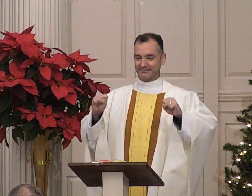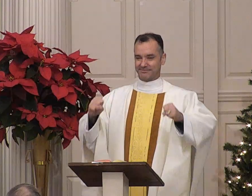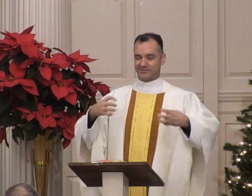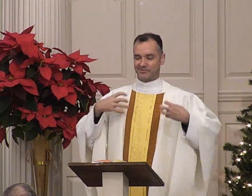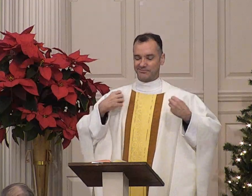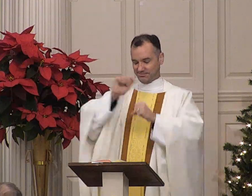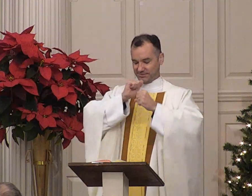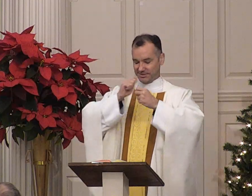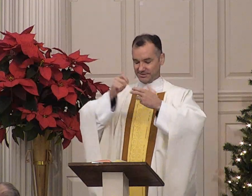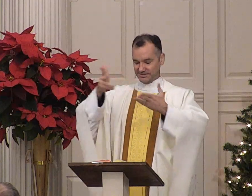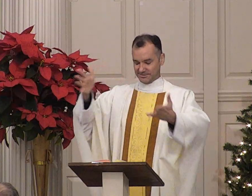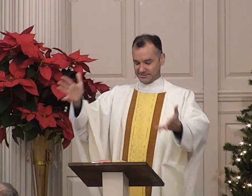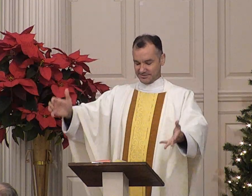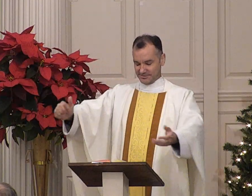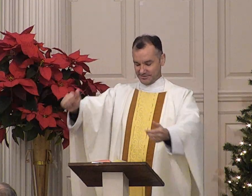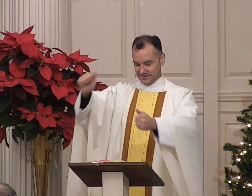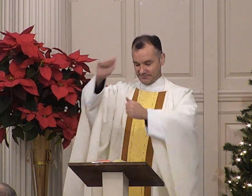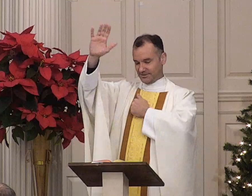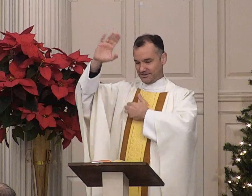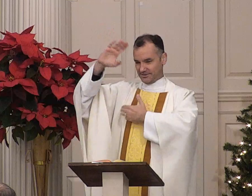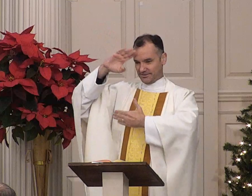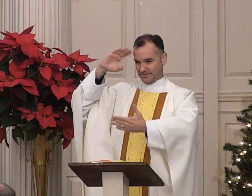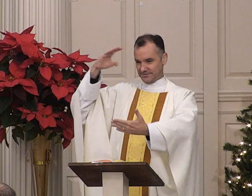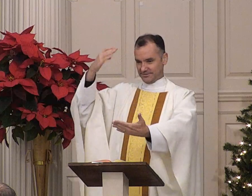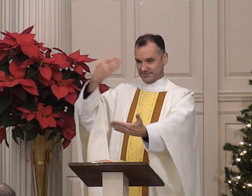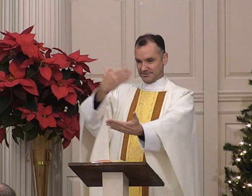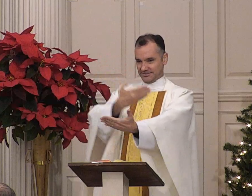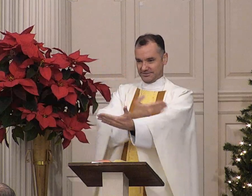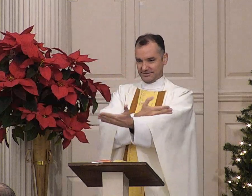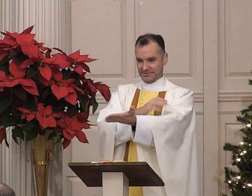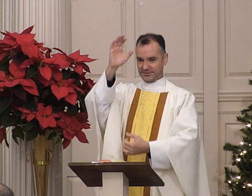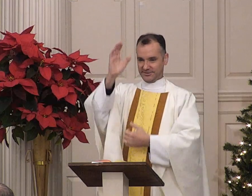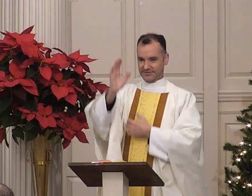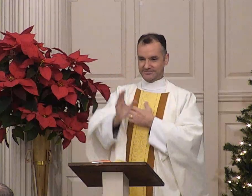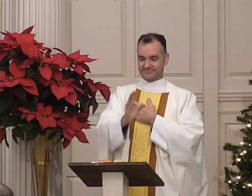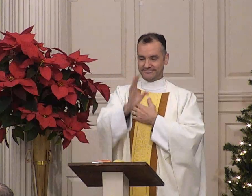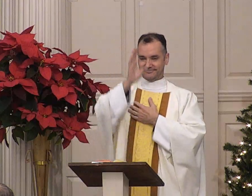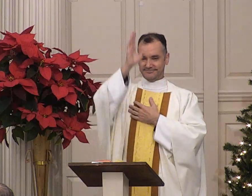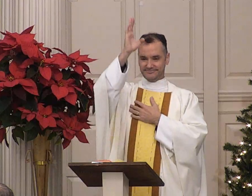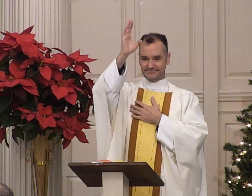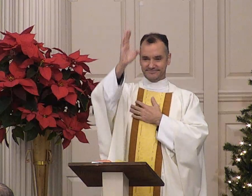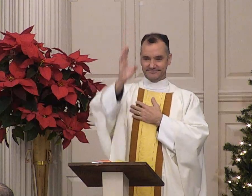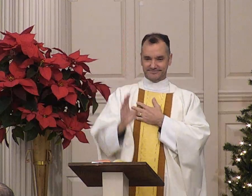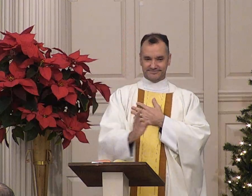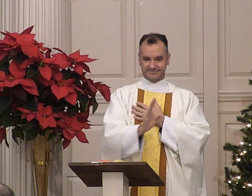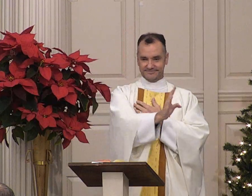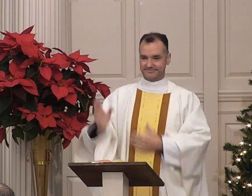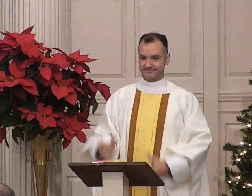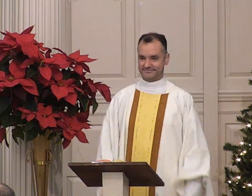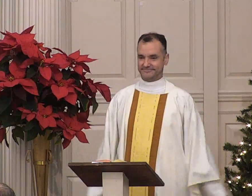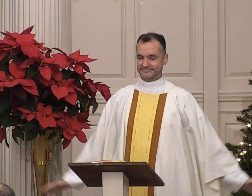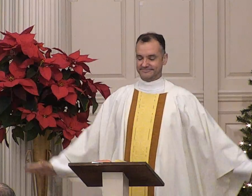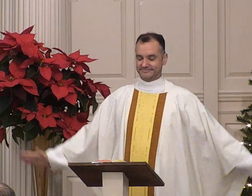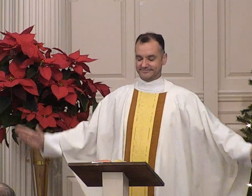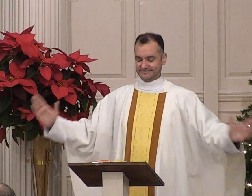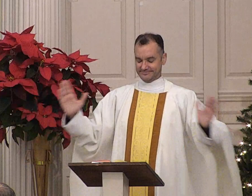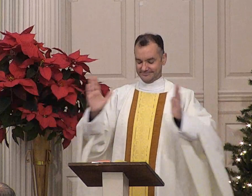May Almighty God bless you, the Father, and the Son, and the Holy Spirit.